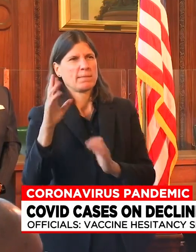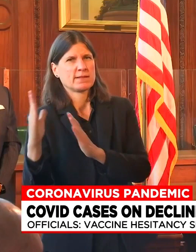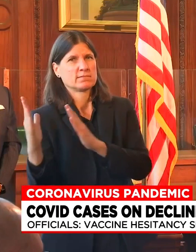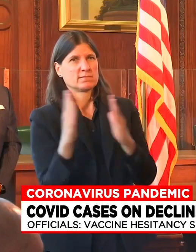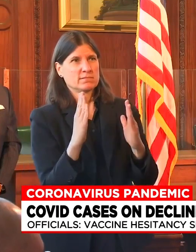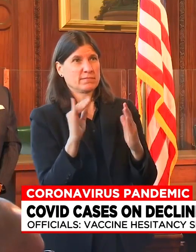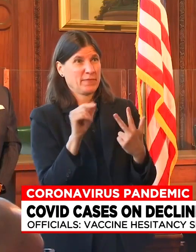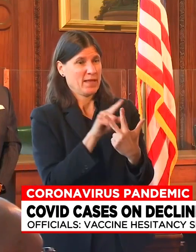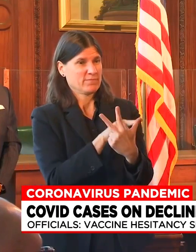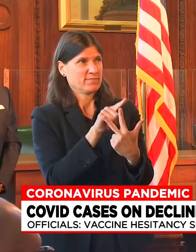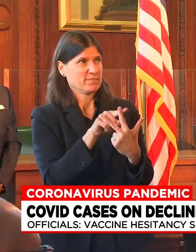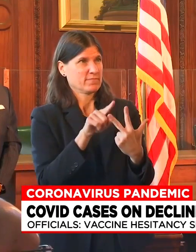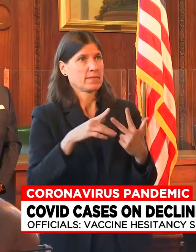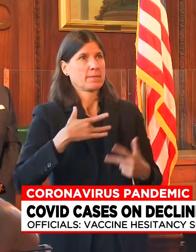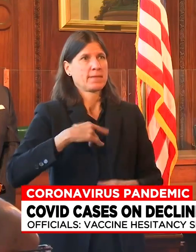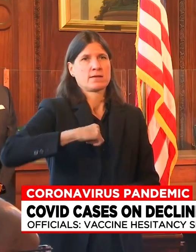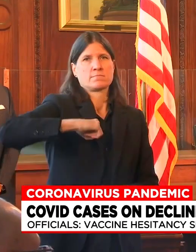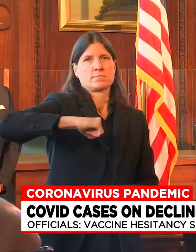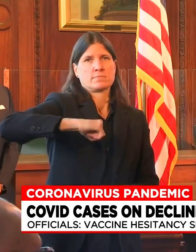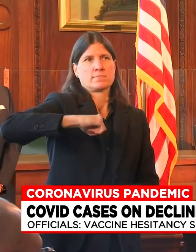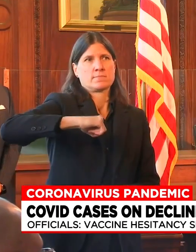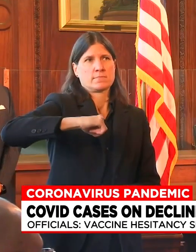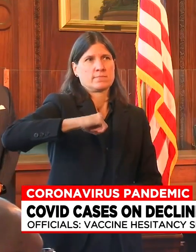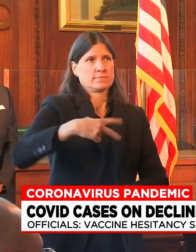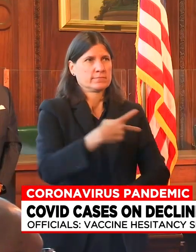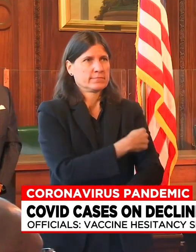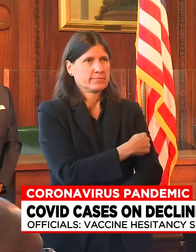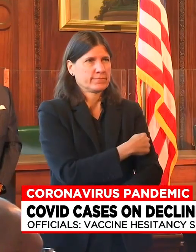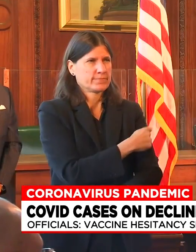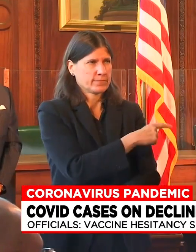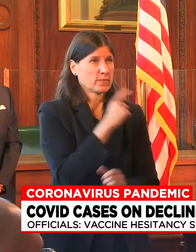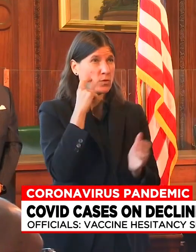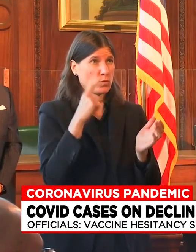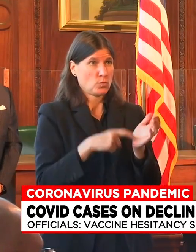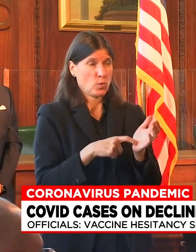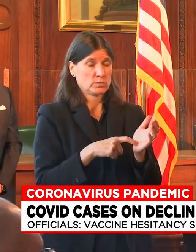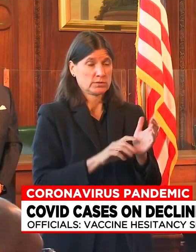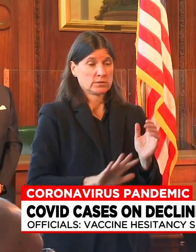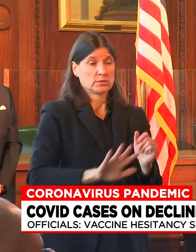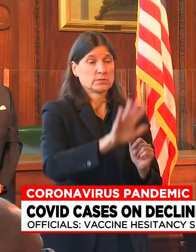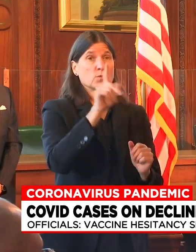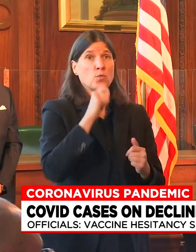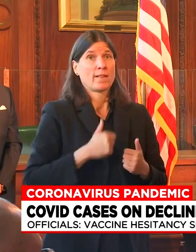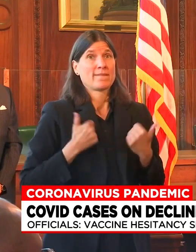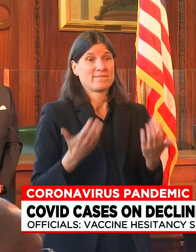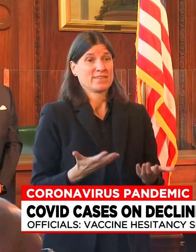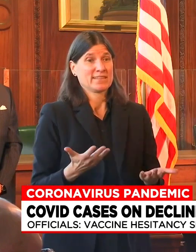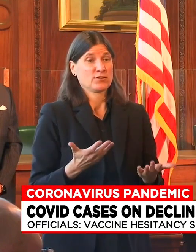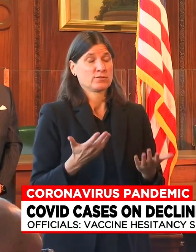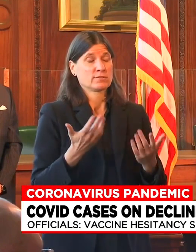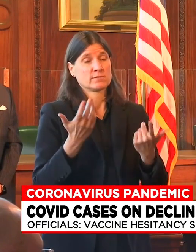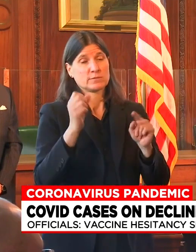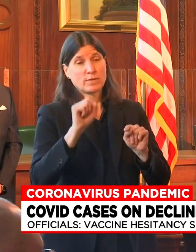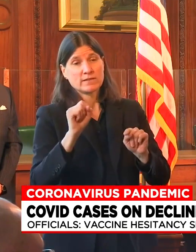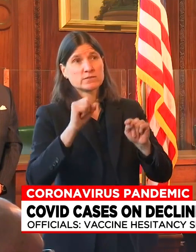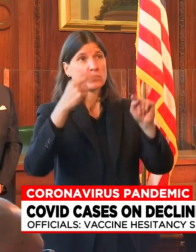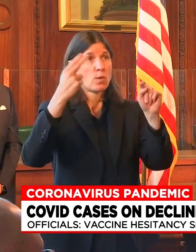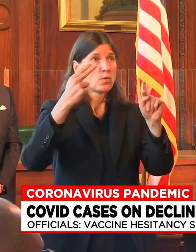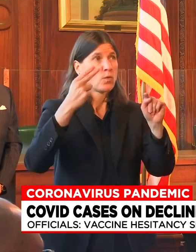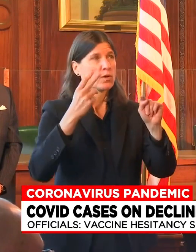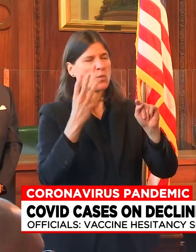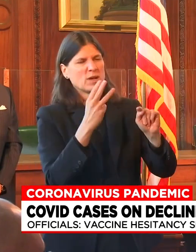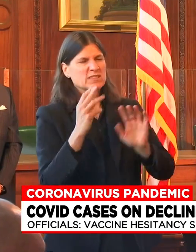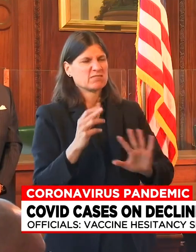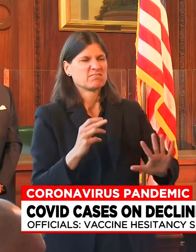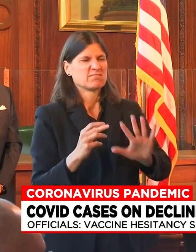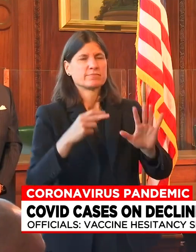way of hesitancy. I think that the key thing based on the studies that the Department of Public Health has done is that people want to hear more about